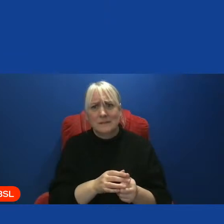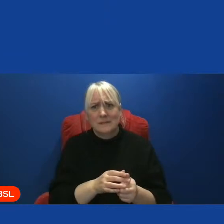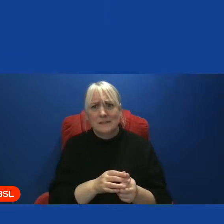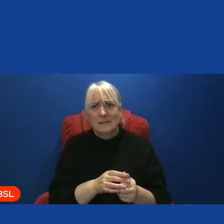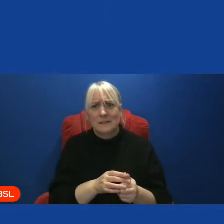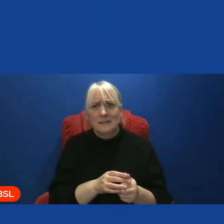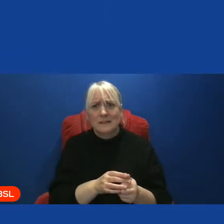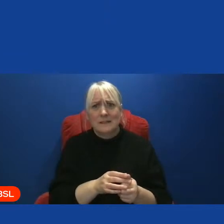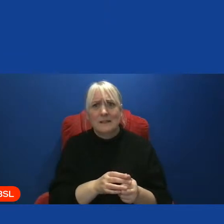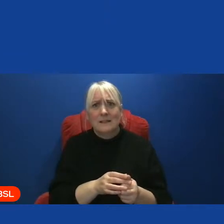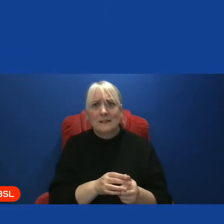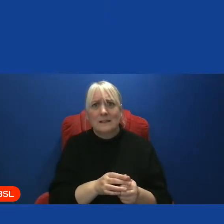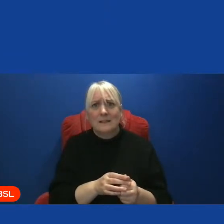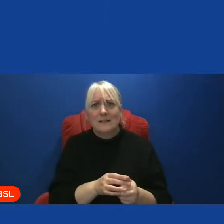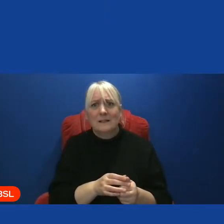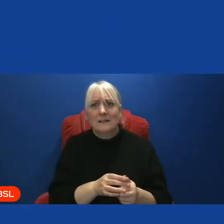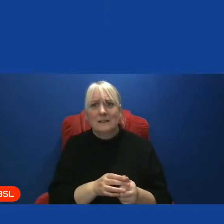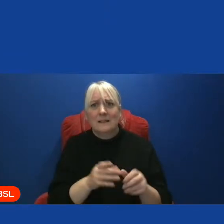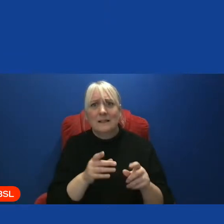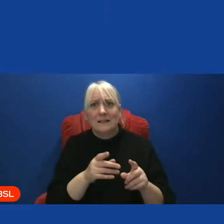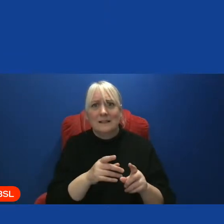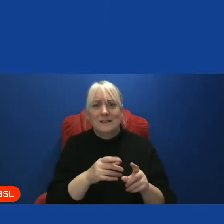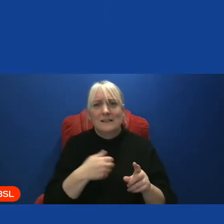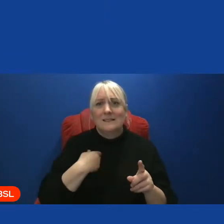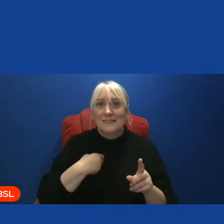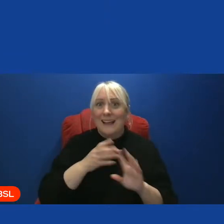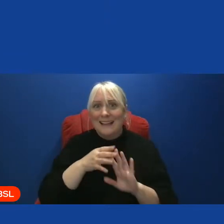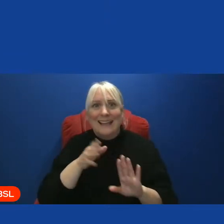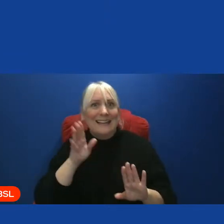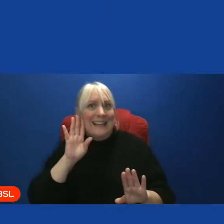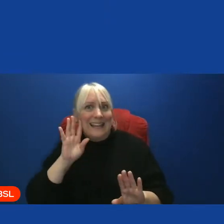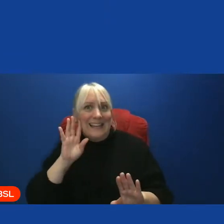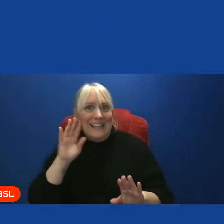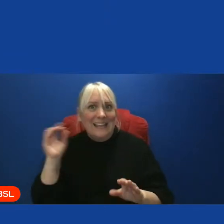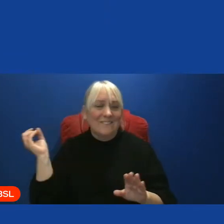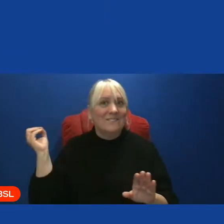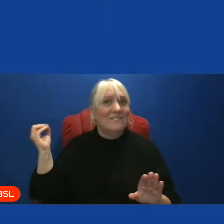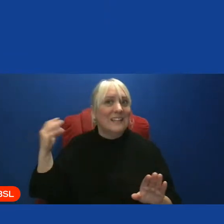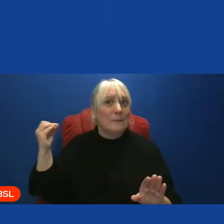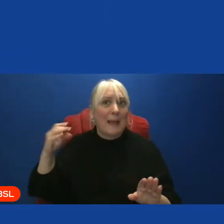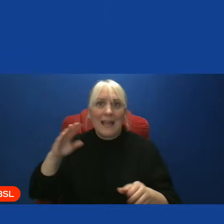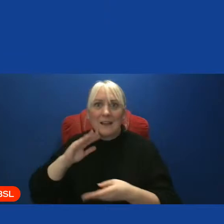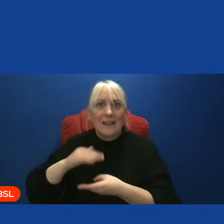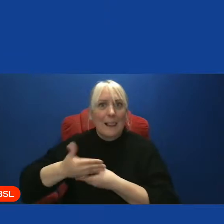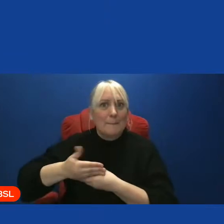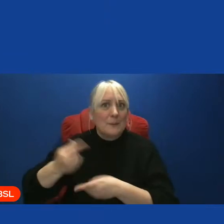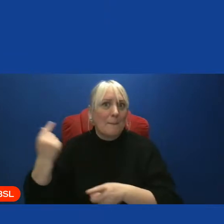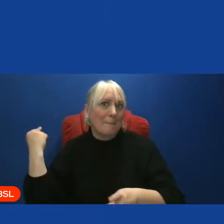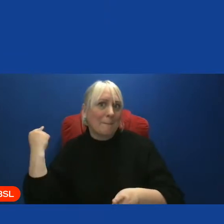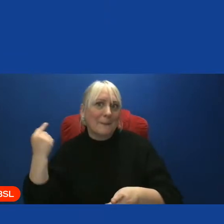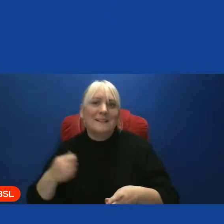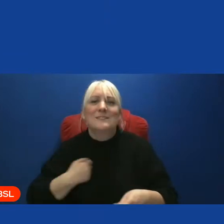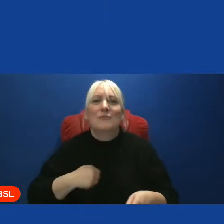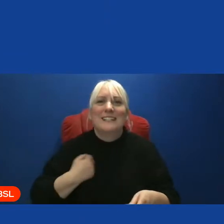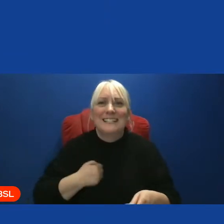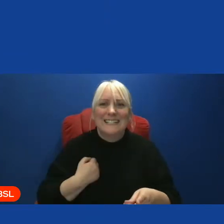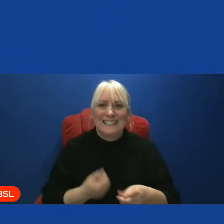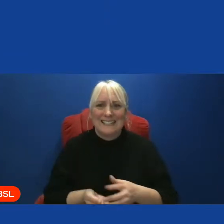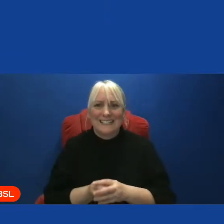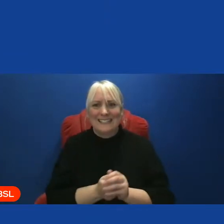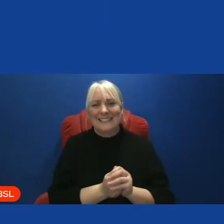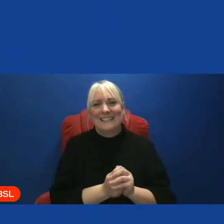sorry, now I've got feedback from in the corner, because we've got two different laptops in case it went off. Apologies, don't